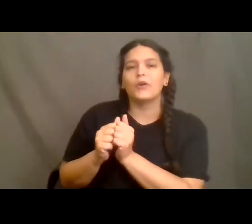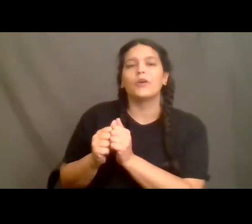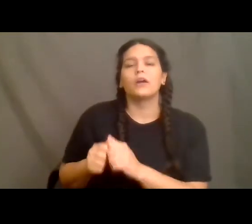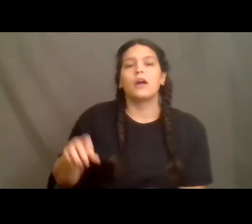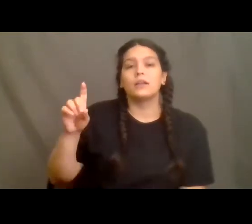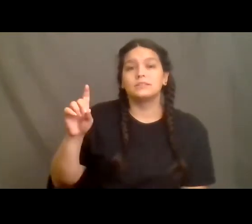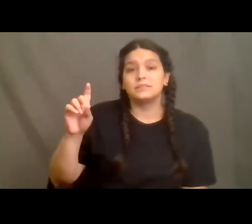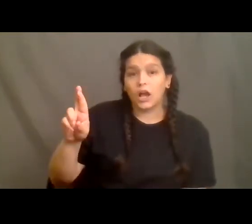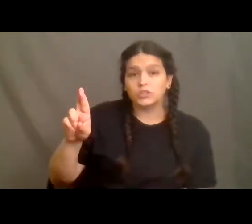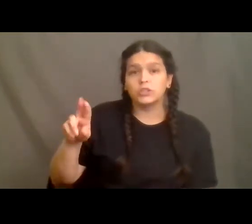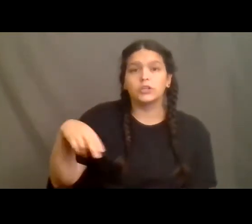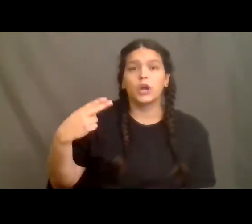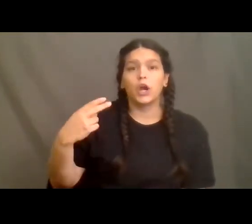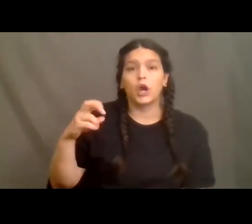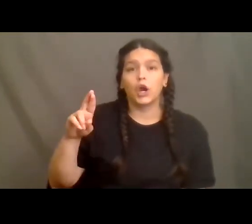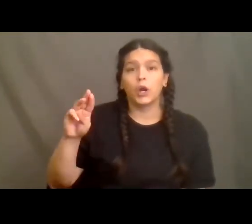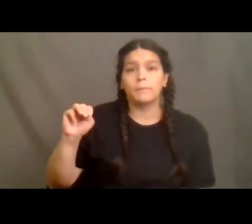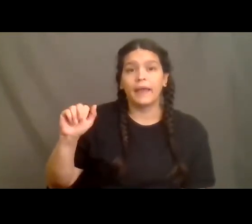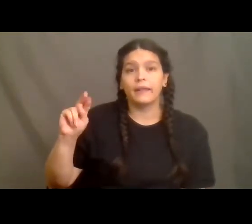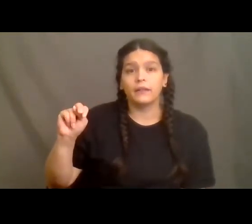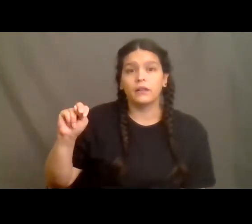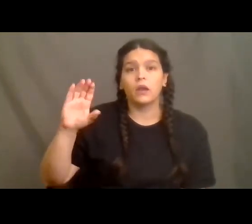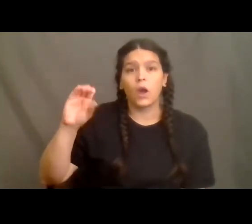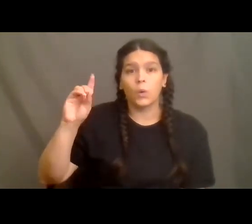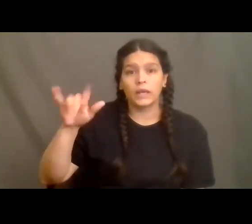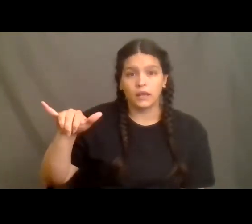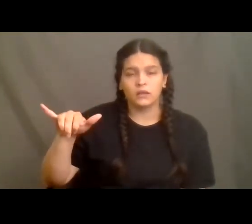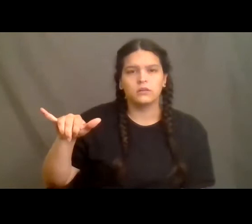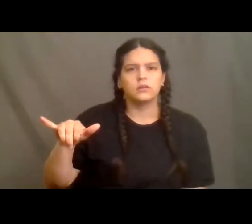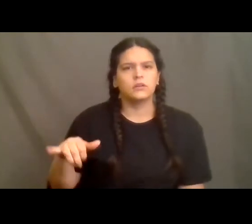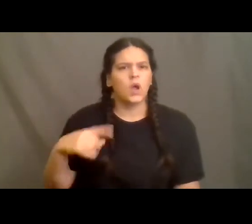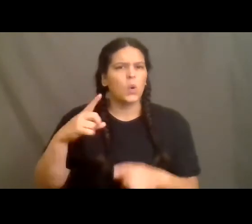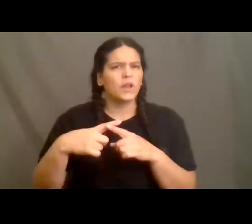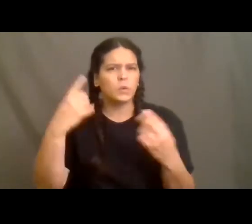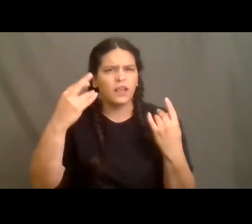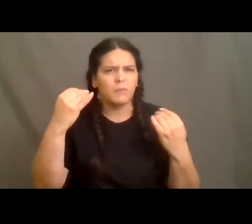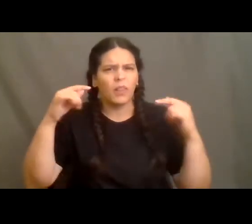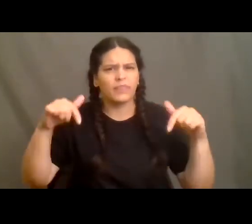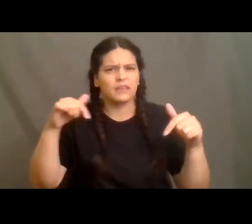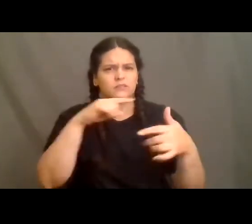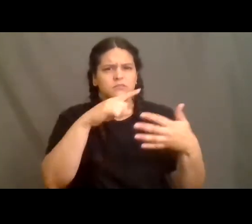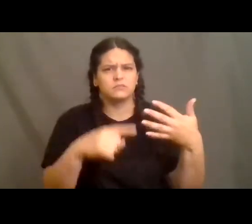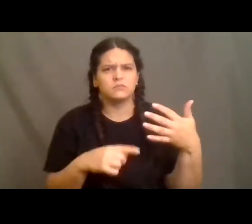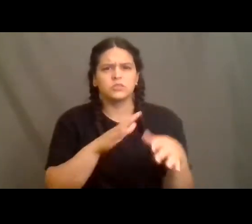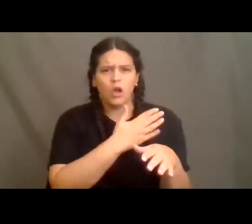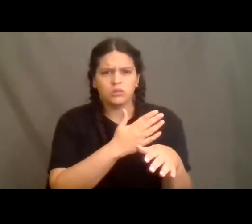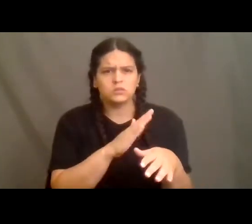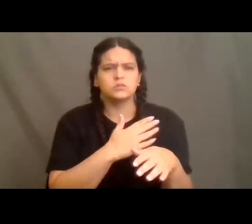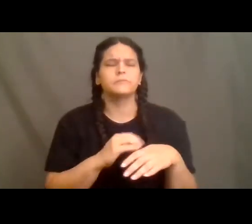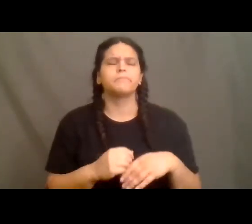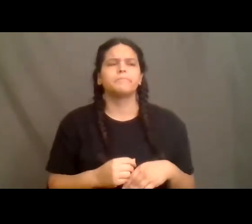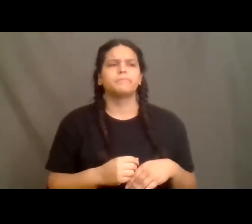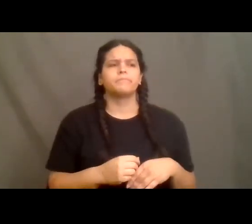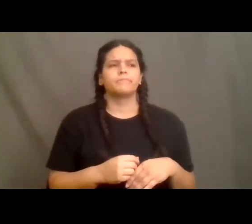Cody. But when you think about these songs, these are songs that have been, our